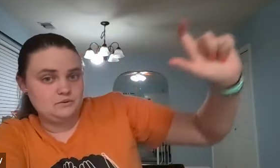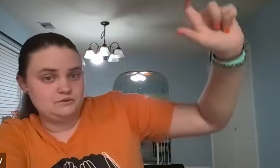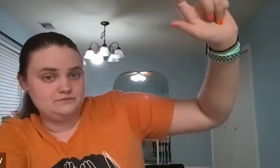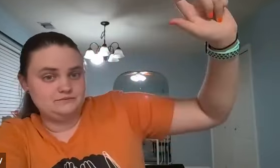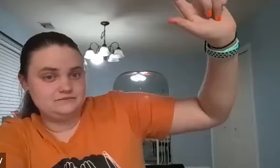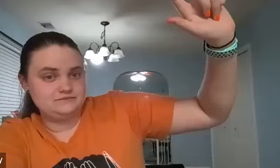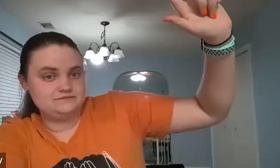moon.